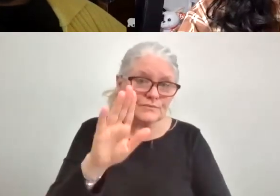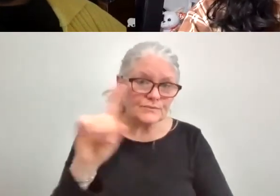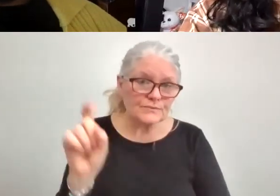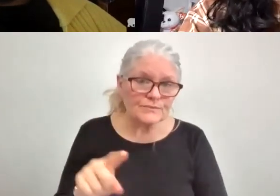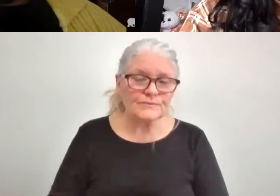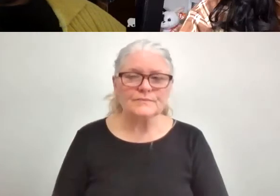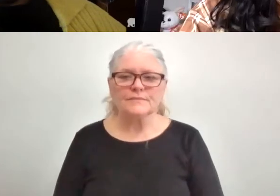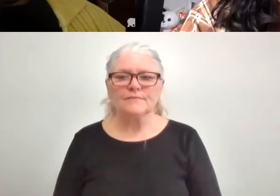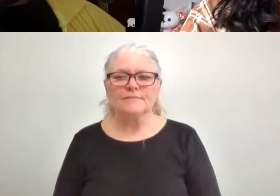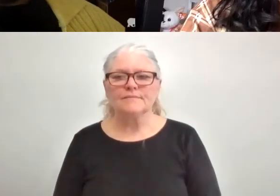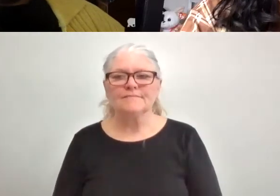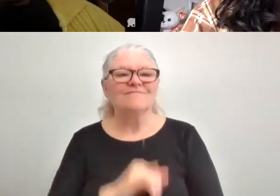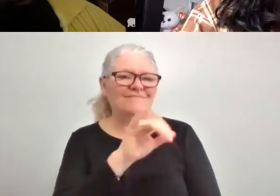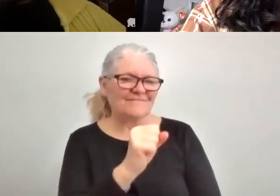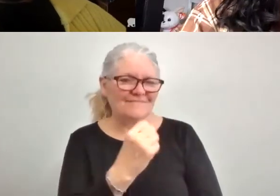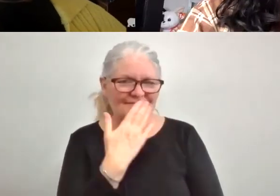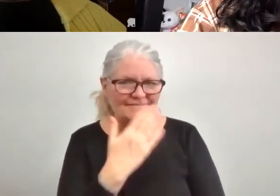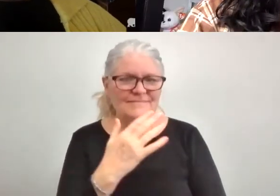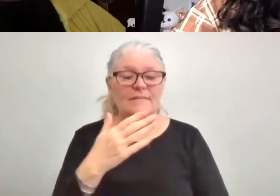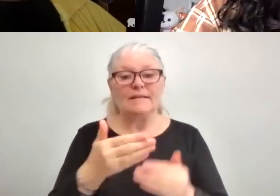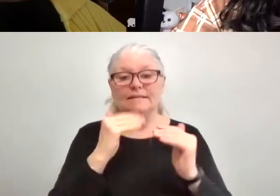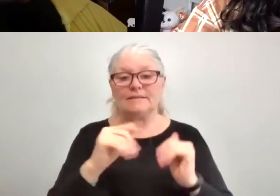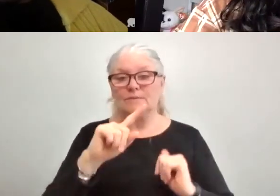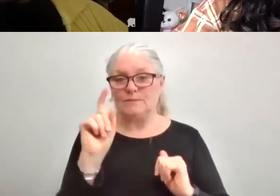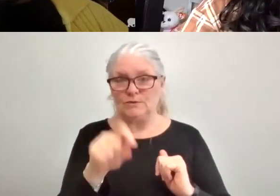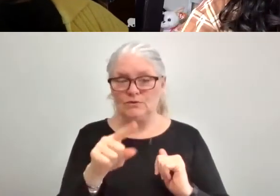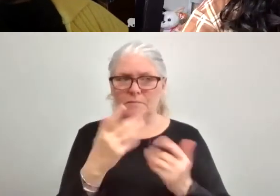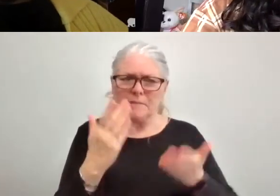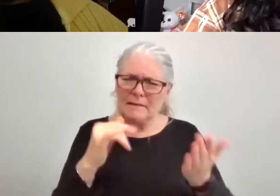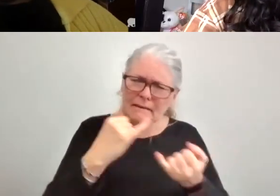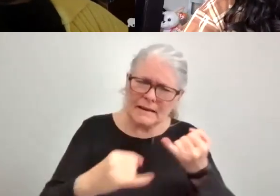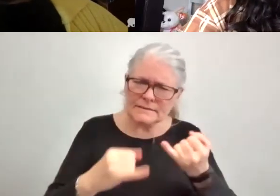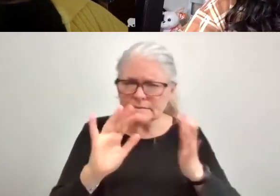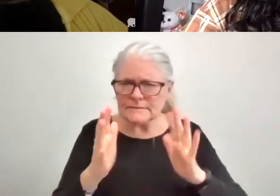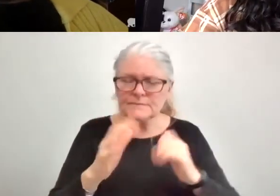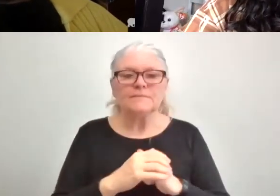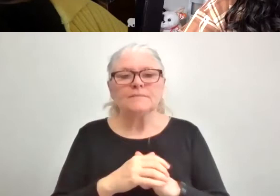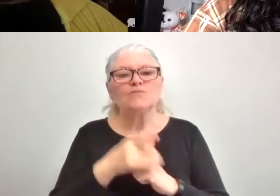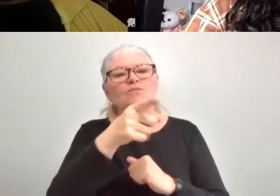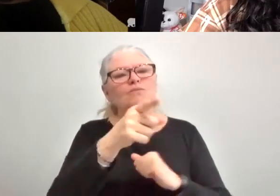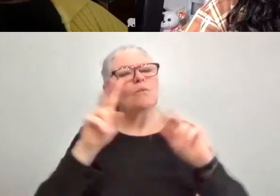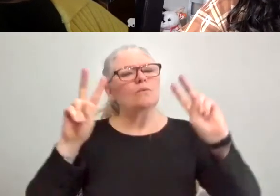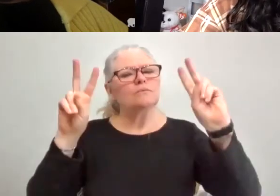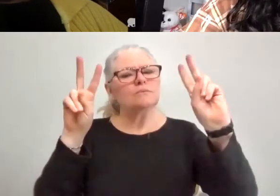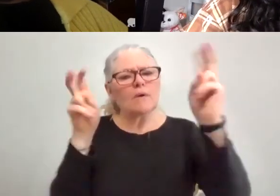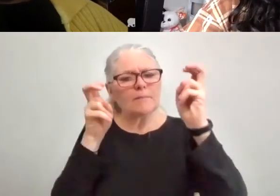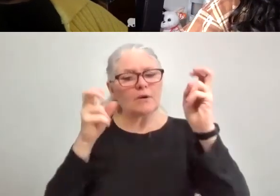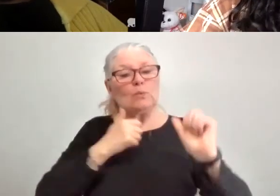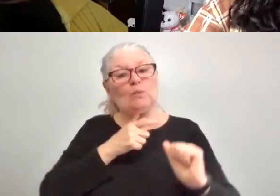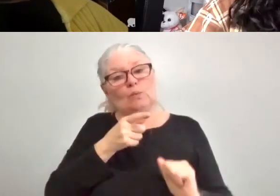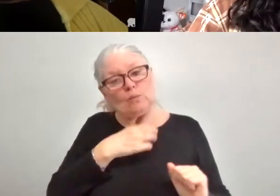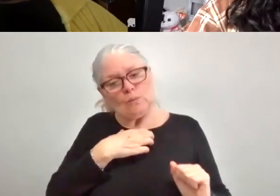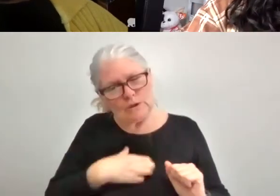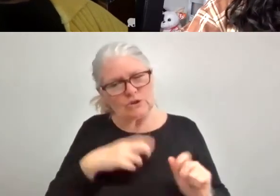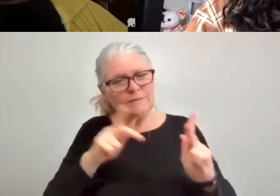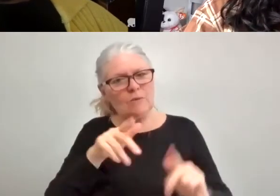Our next question and one of our last questions is, what's the topic that you wish people would ask you about but